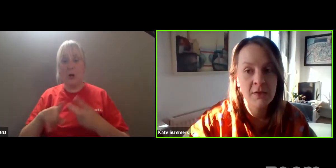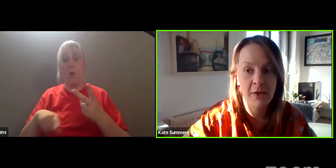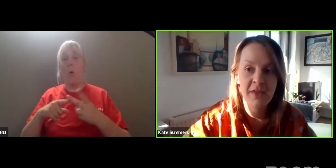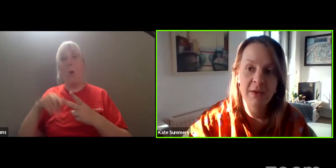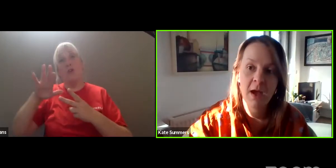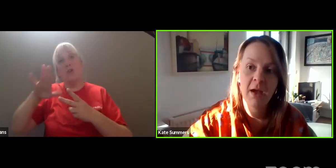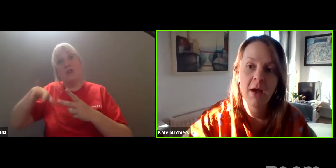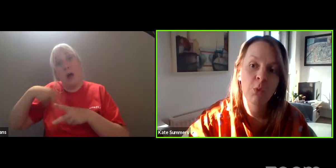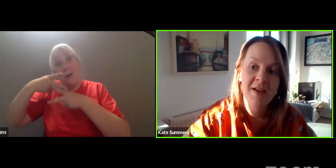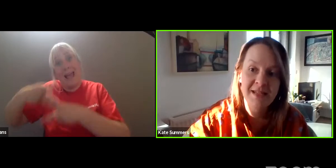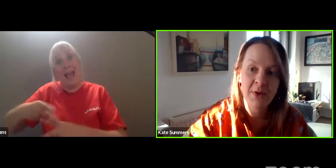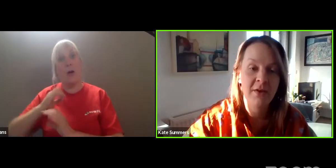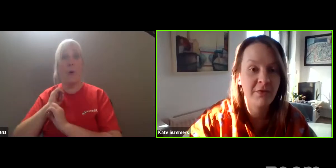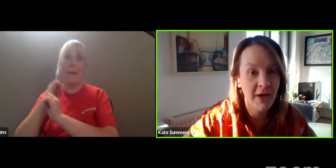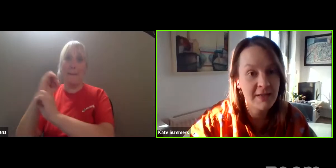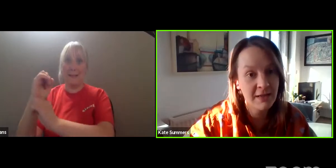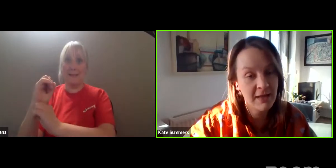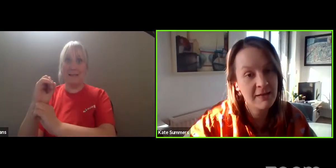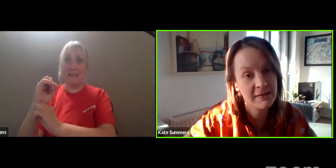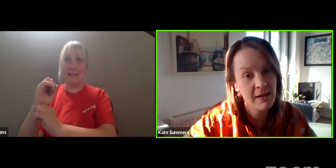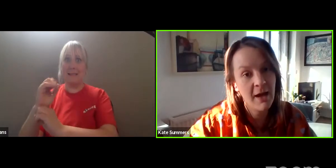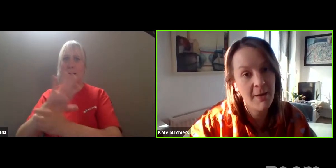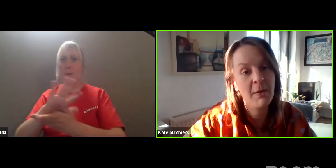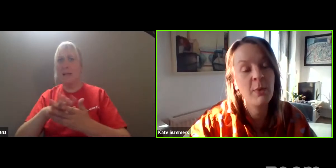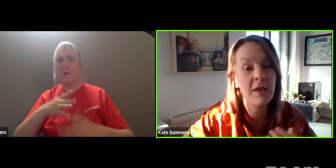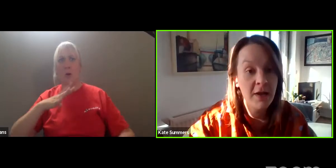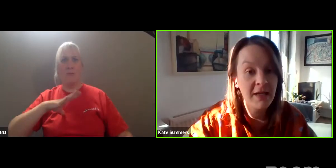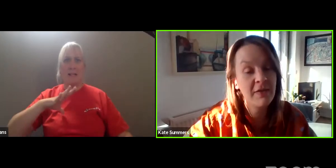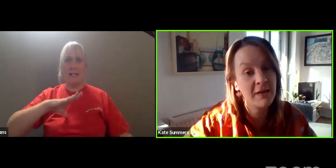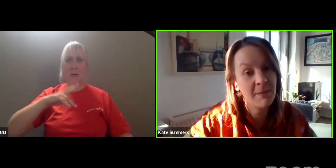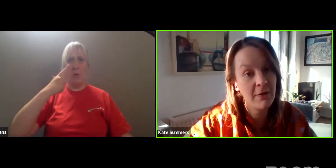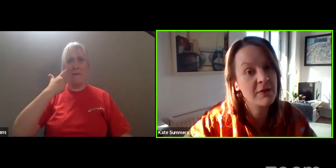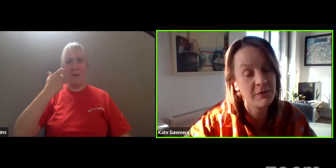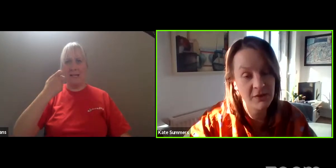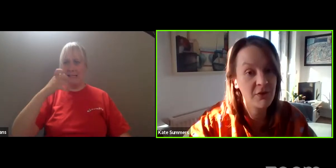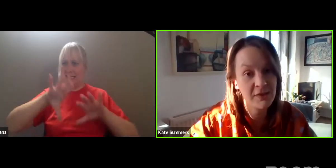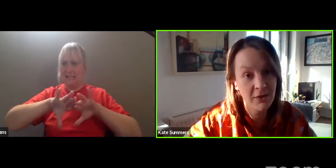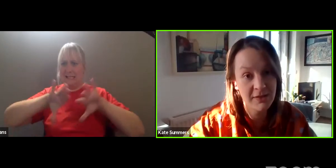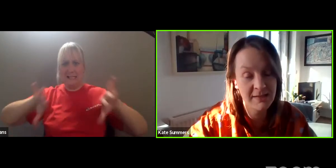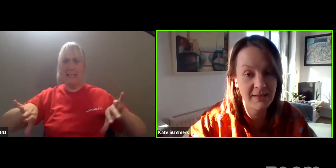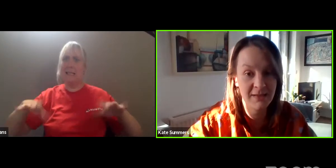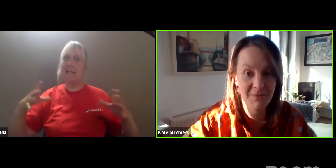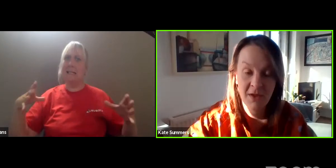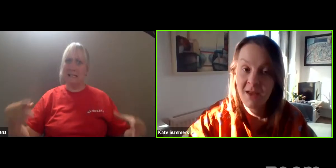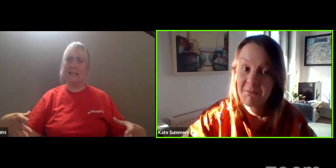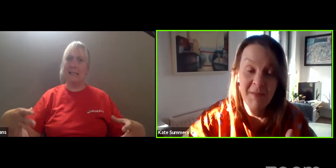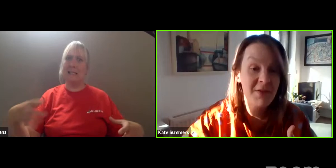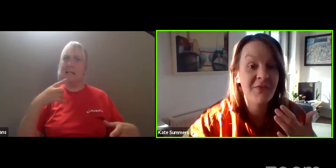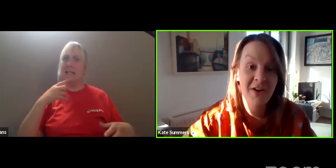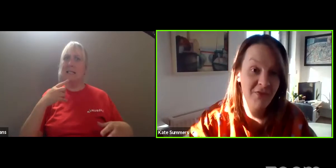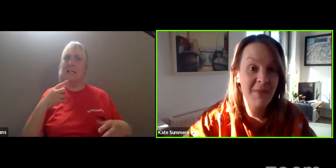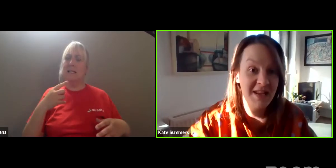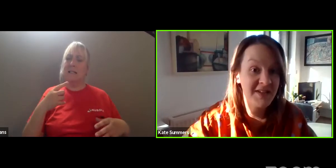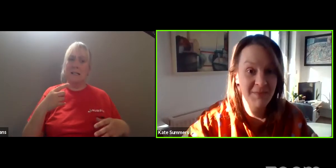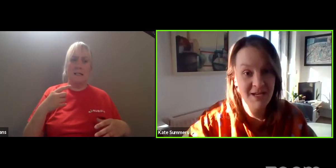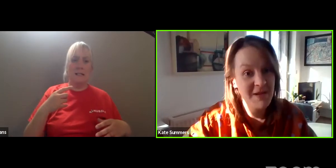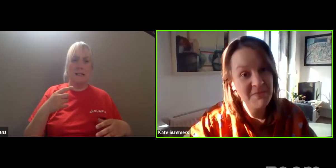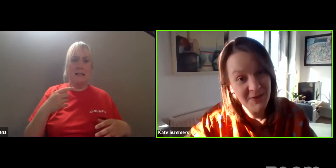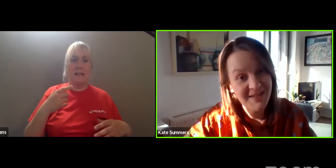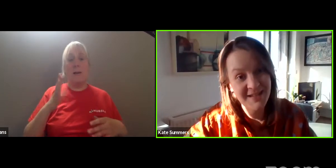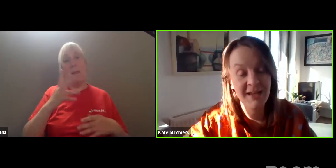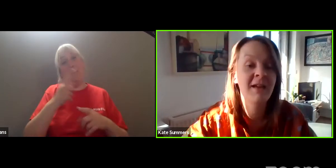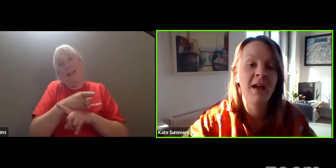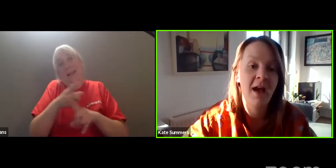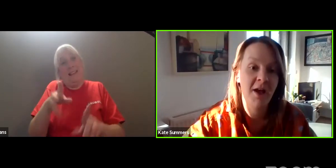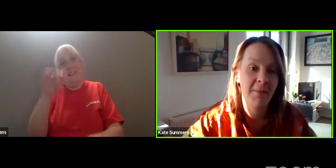commitments. So I think already we're kind of finding things and we're learning things about the social security system, maybe that are very familiar to many